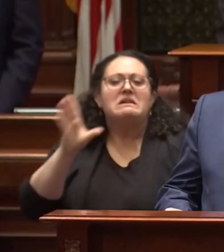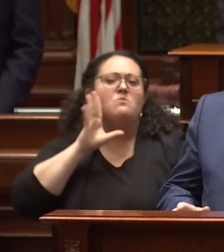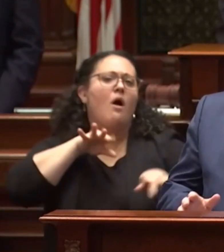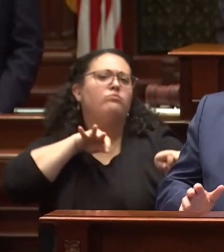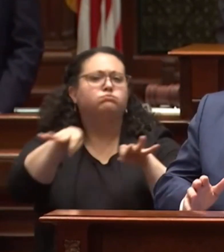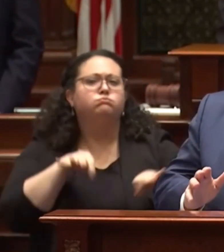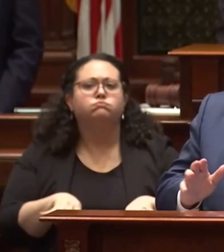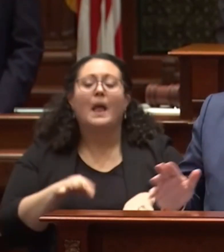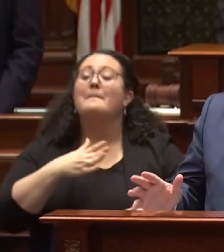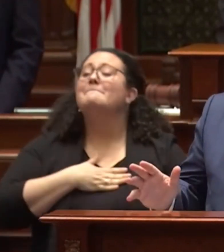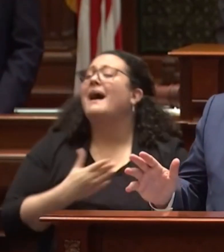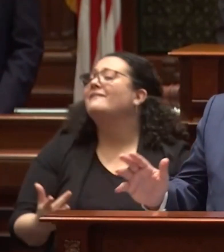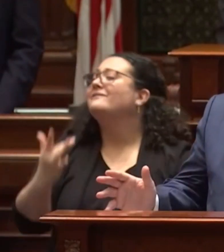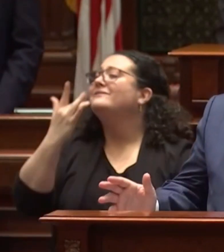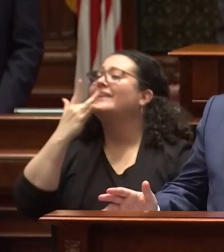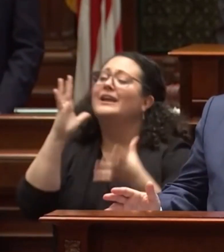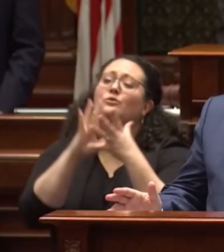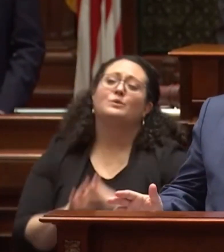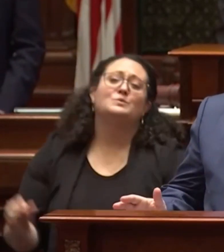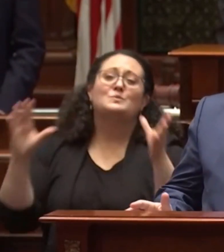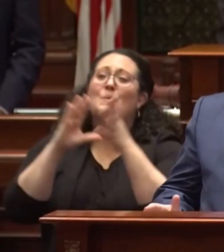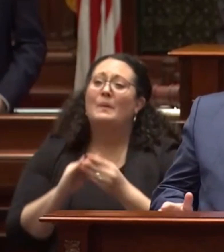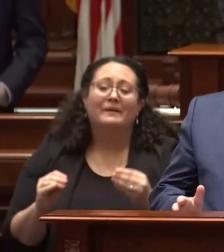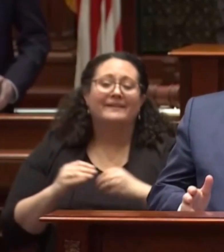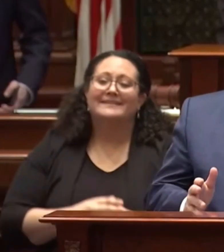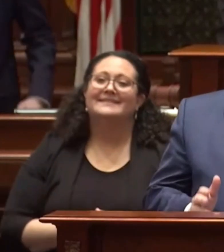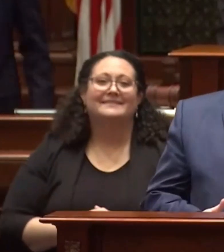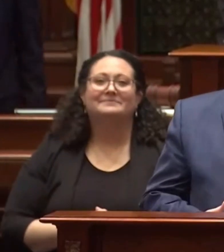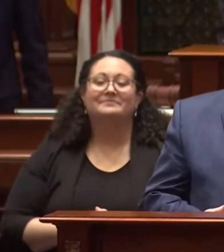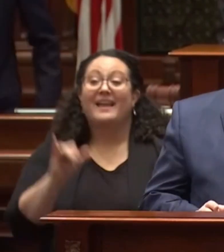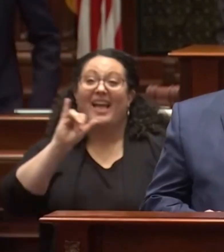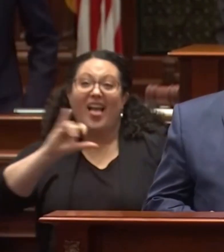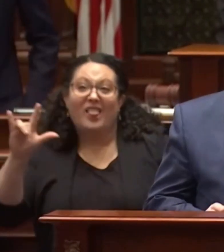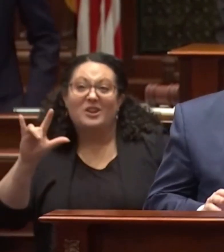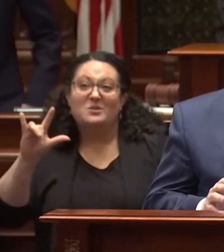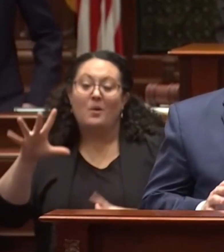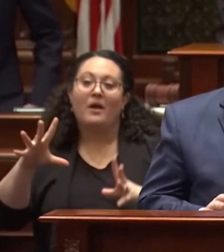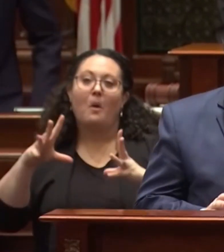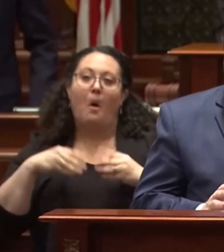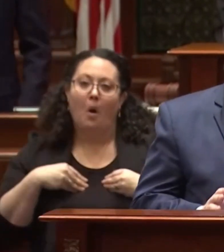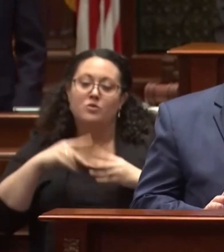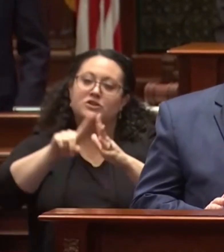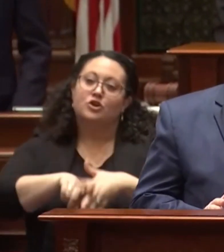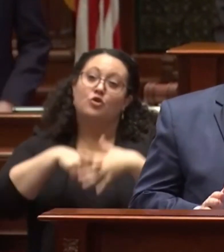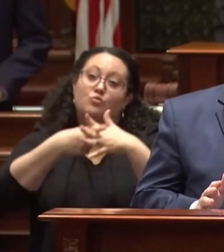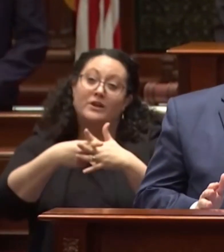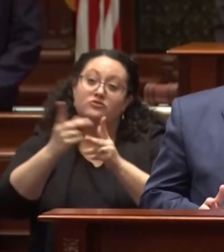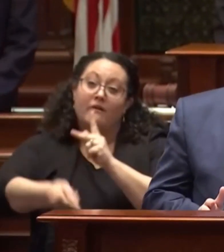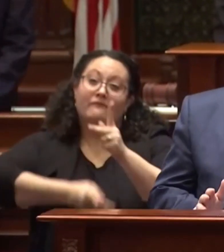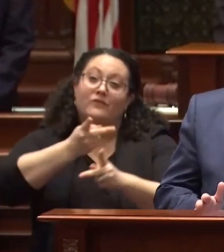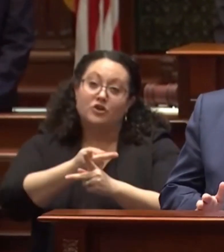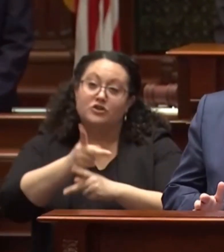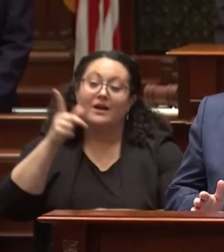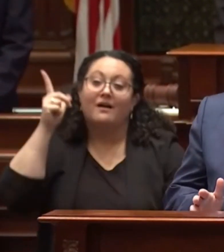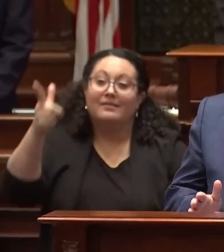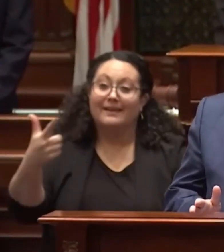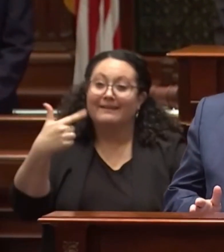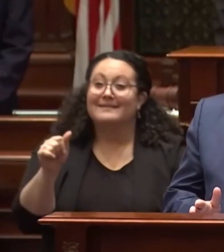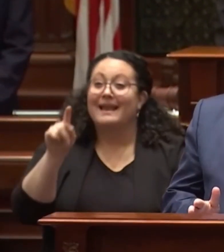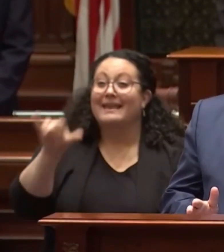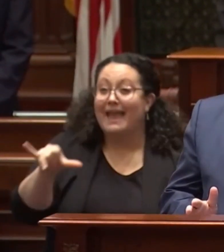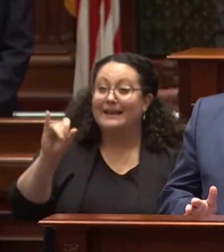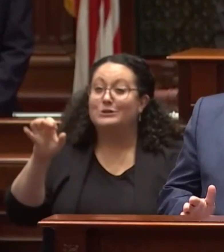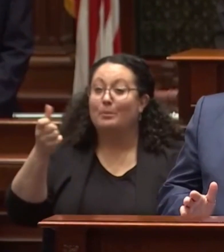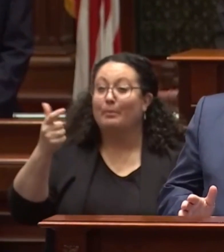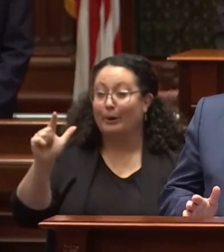tell you one of my favorite stories. Illinois owns an original version of Lincoln's Gettysburg